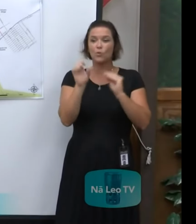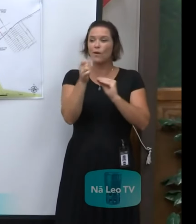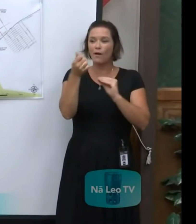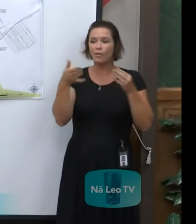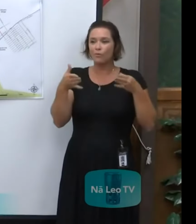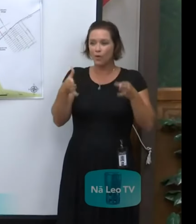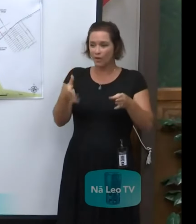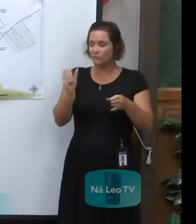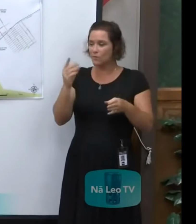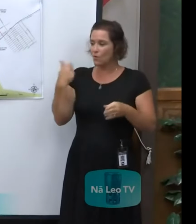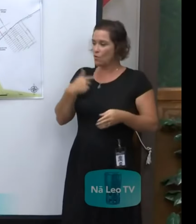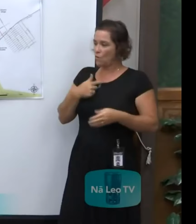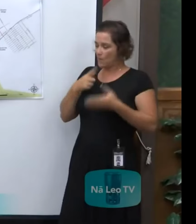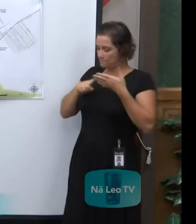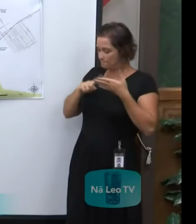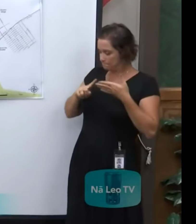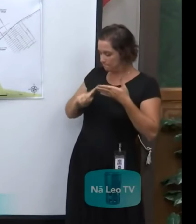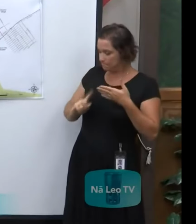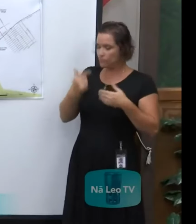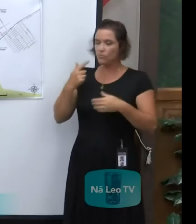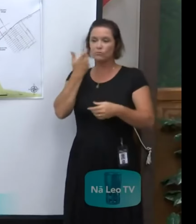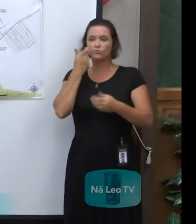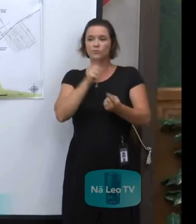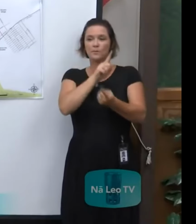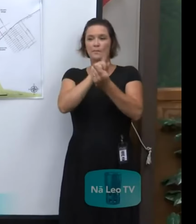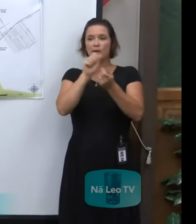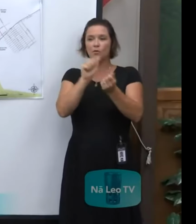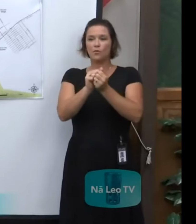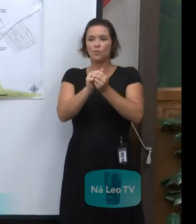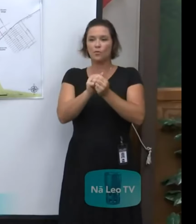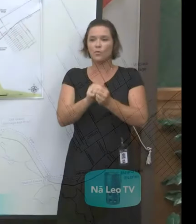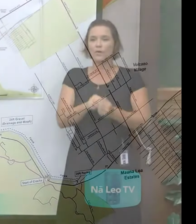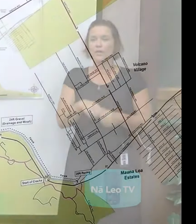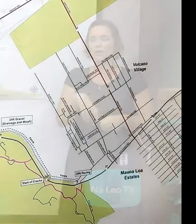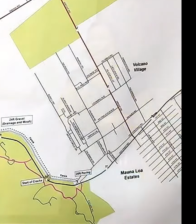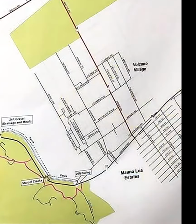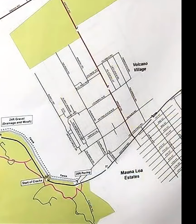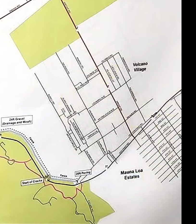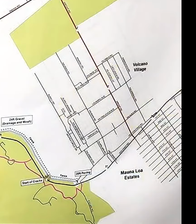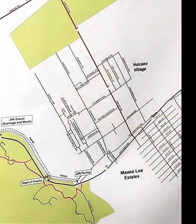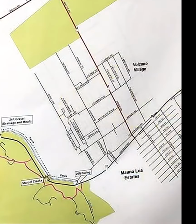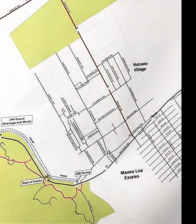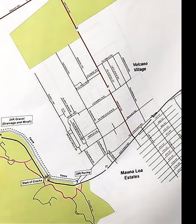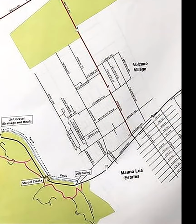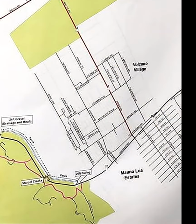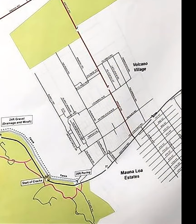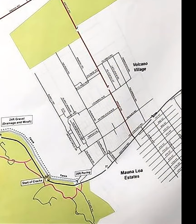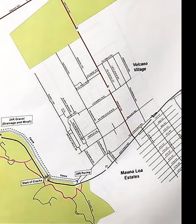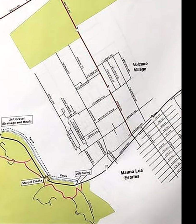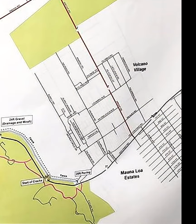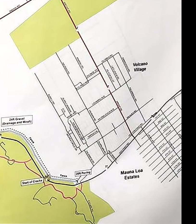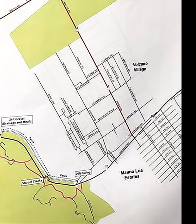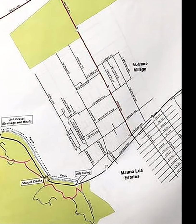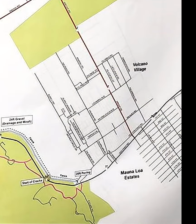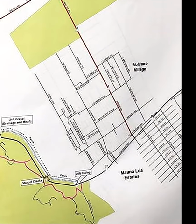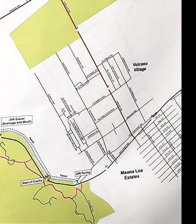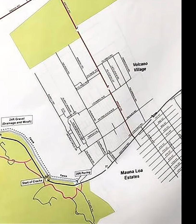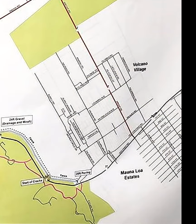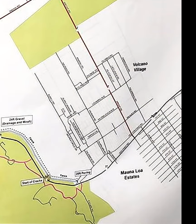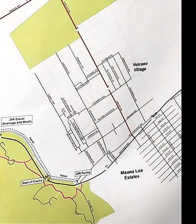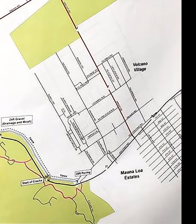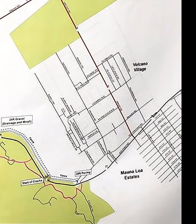routes? So what we're looking at, we just met with Senior Orlando and the park. You know, their roads are suffering as well. We